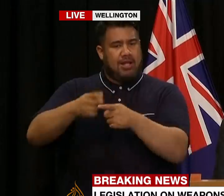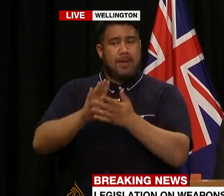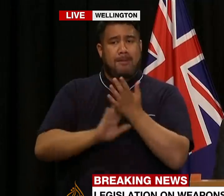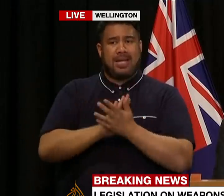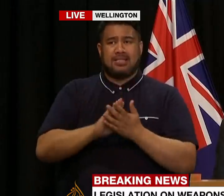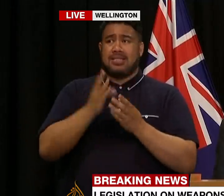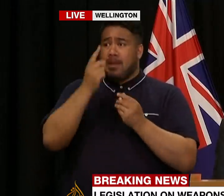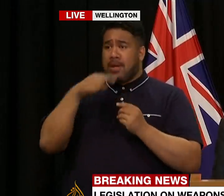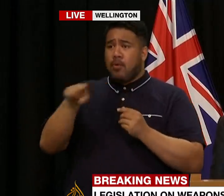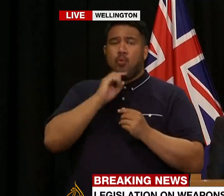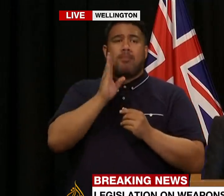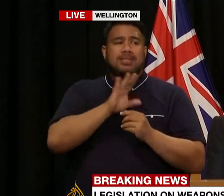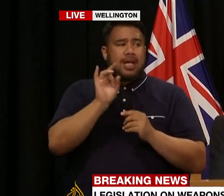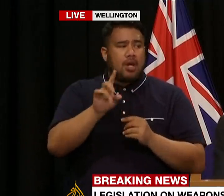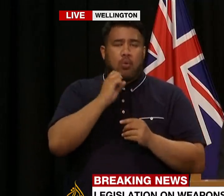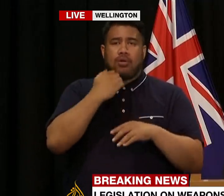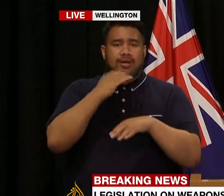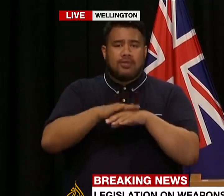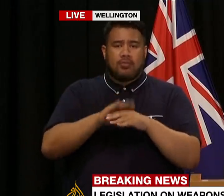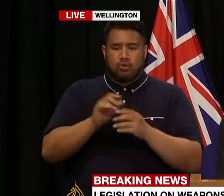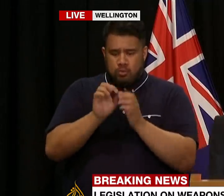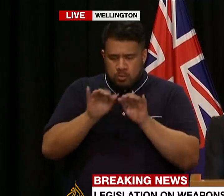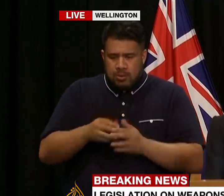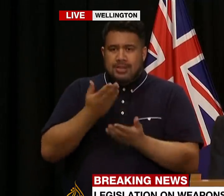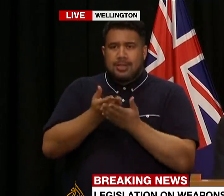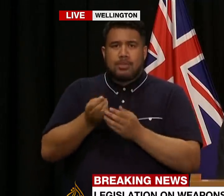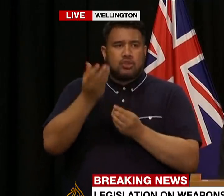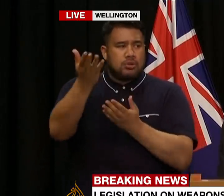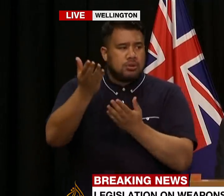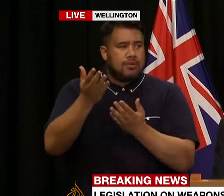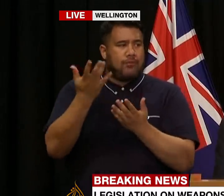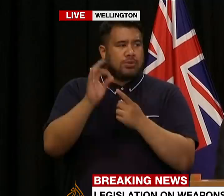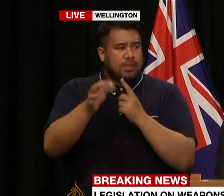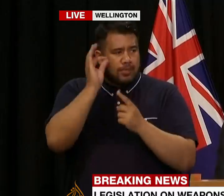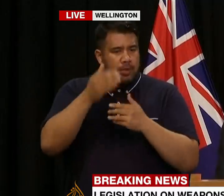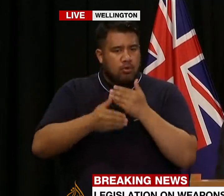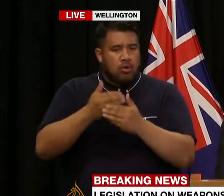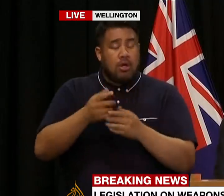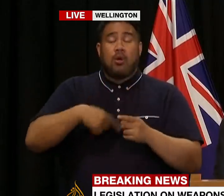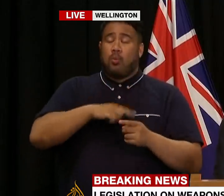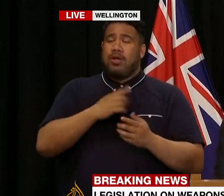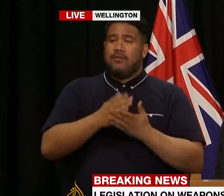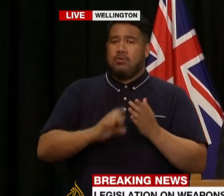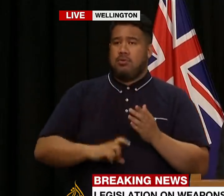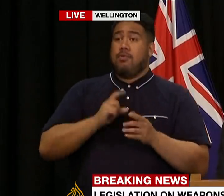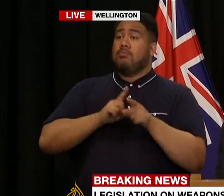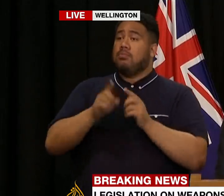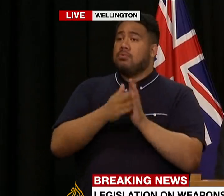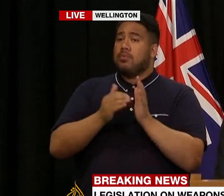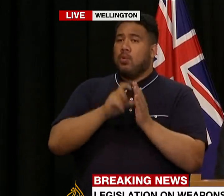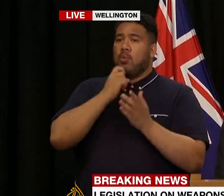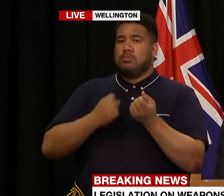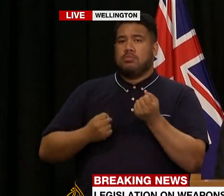have their submission, or the public won't be adequately consulted? I think we as a government feel absolutely confident that the vast majority of New Zealanders will support